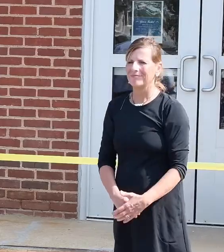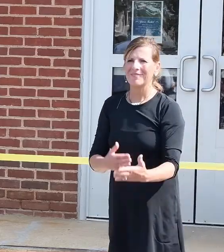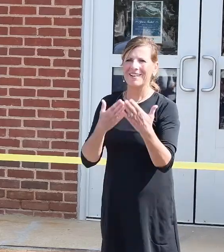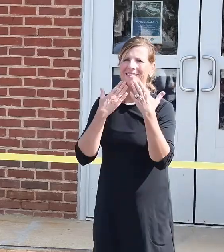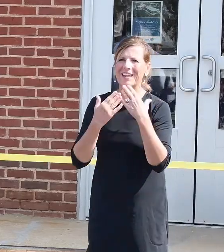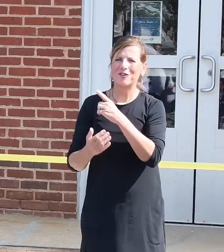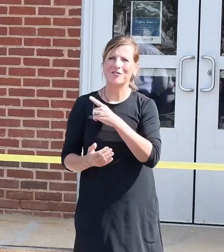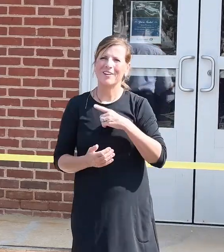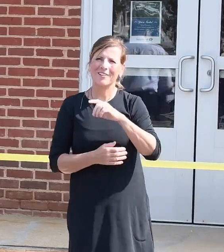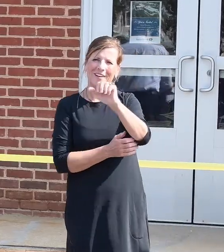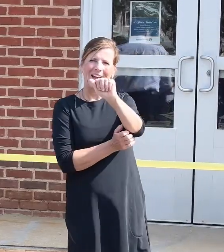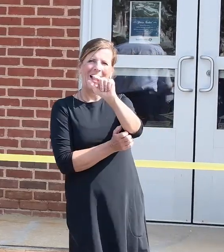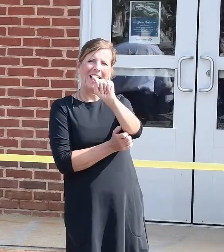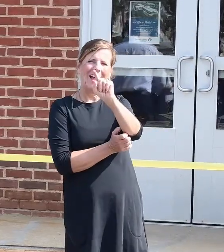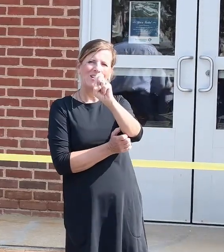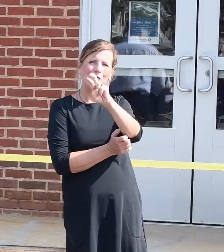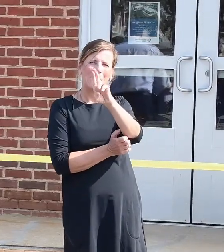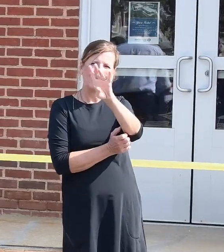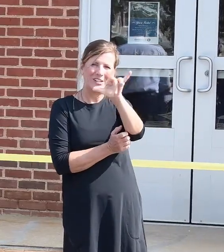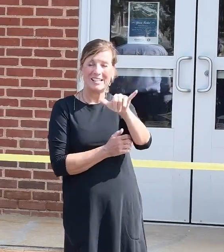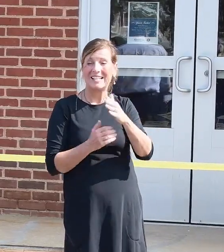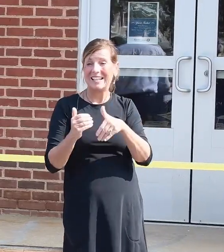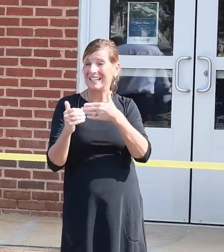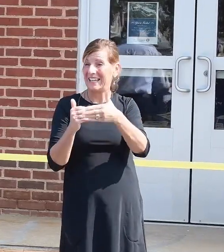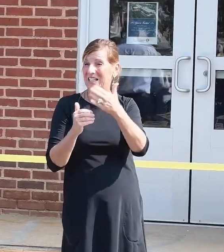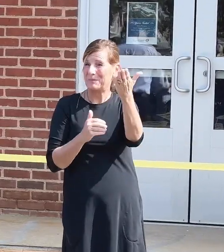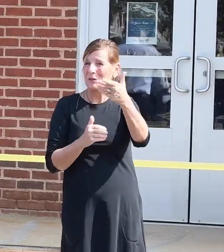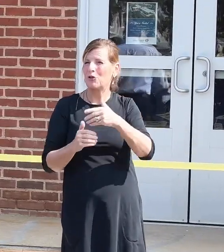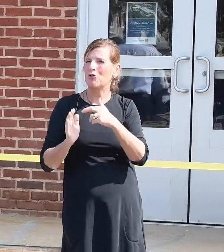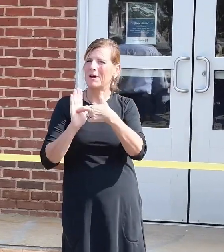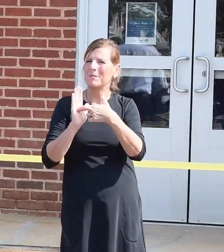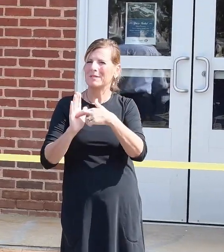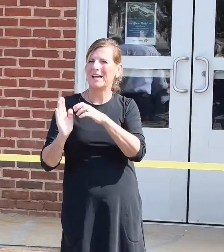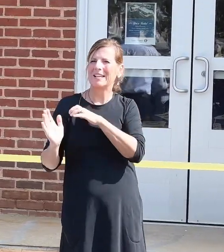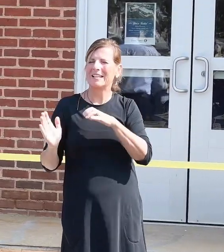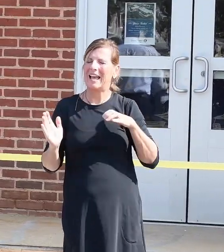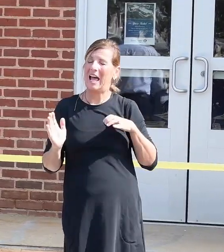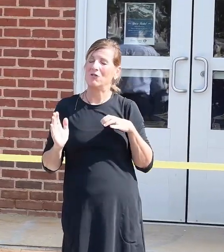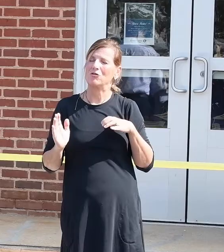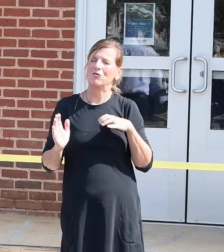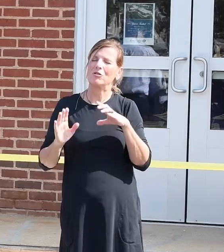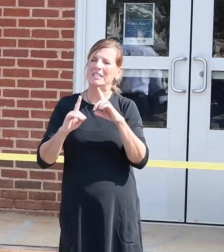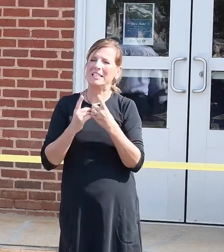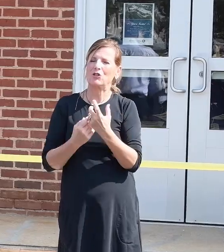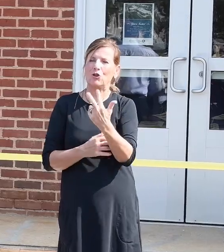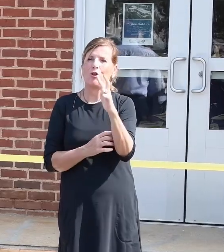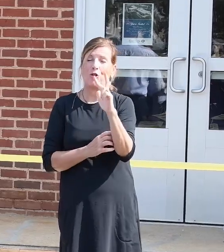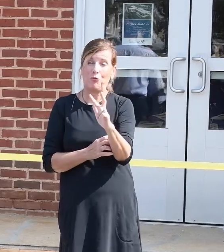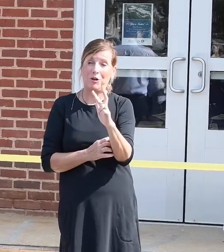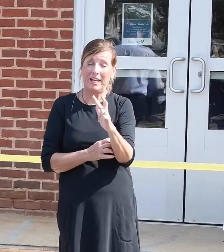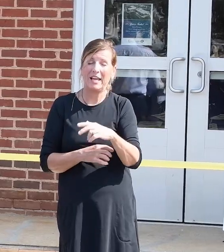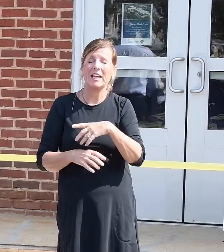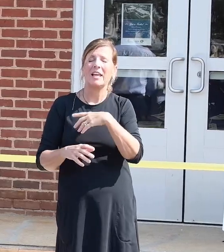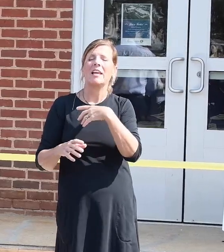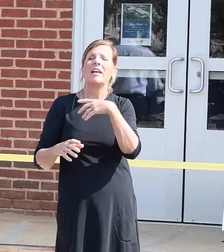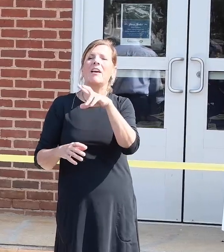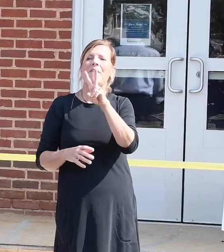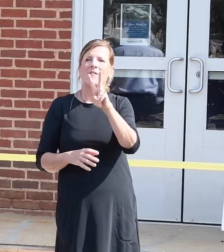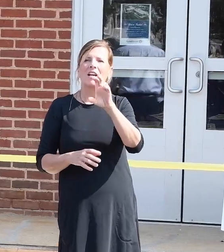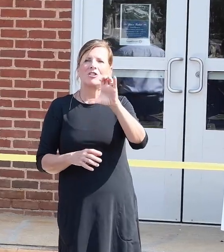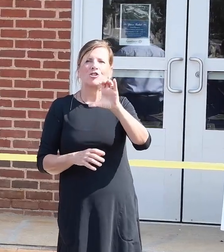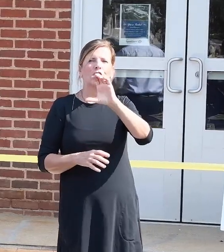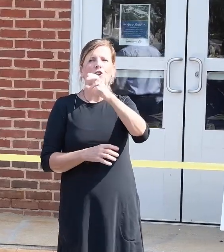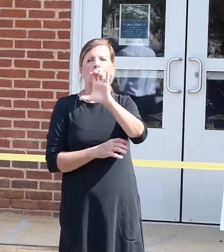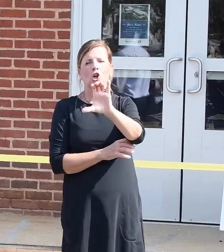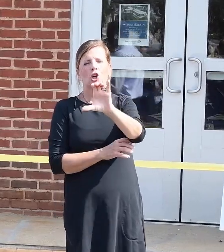Thank you, Delegate Atterbury. Our next speaker represents County Council District 3. Please welcome County Council Vice Chair Christiana